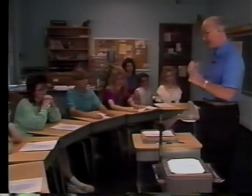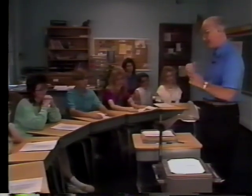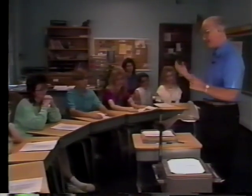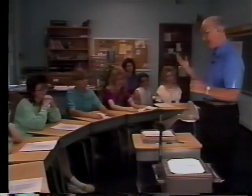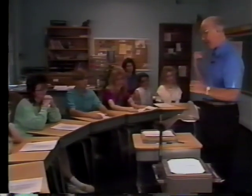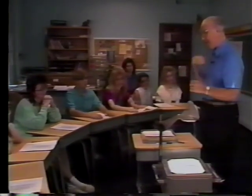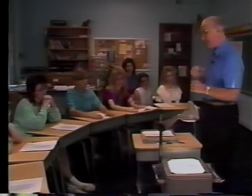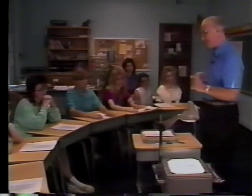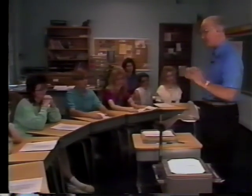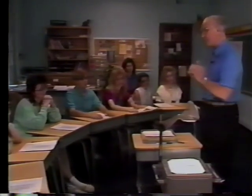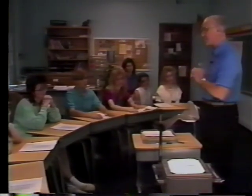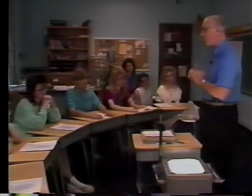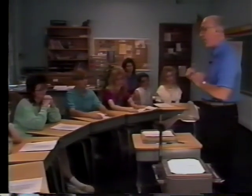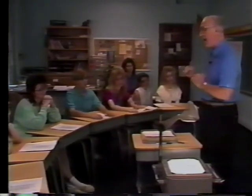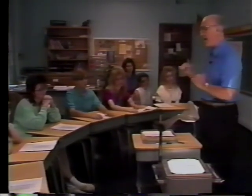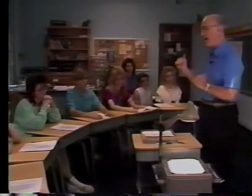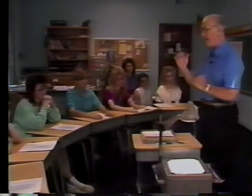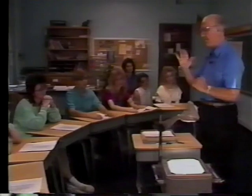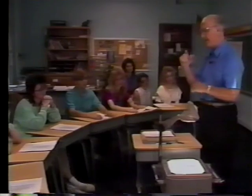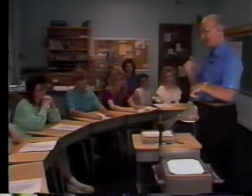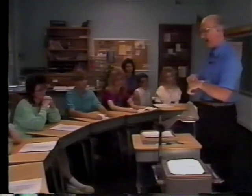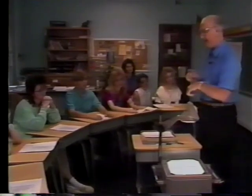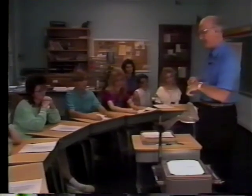years ago, but she was way ahead of her time.